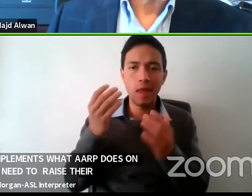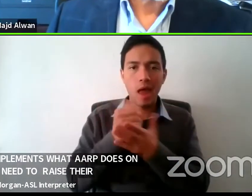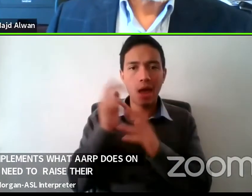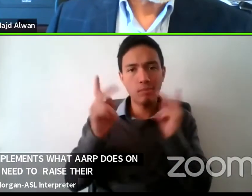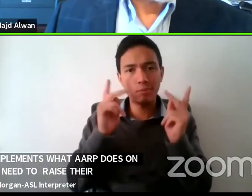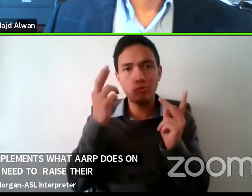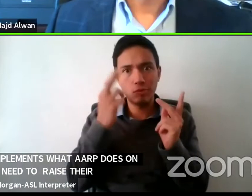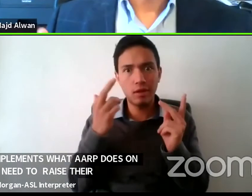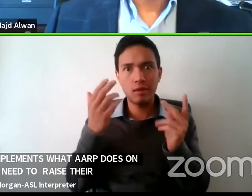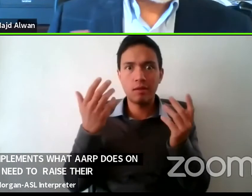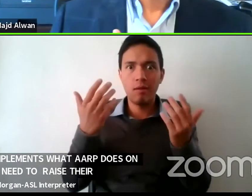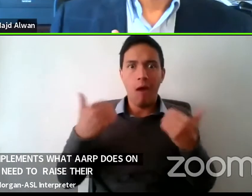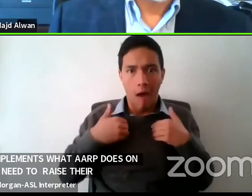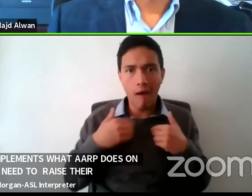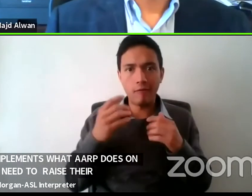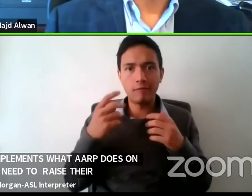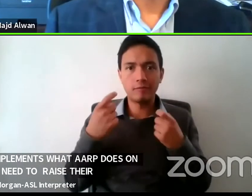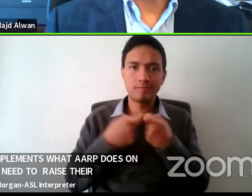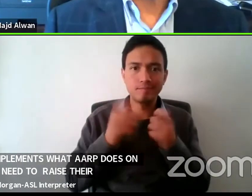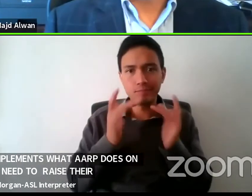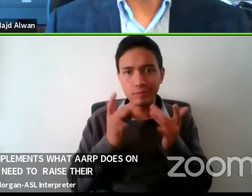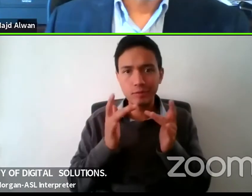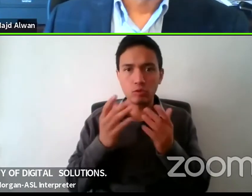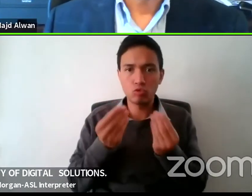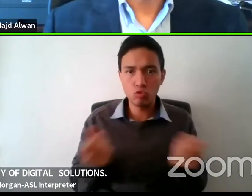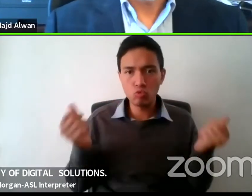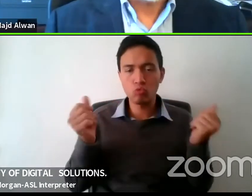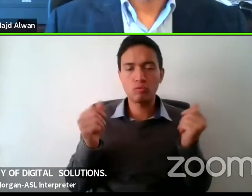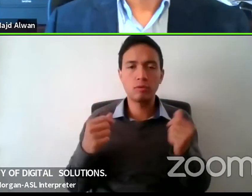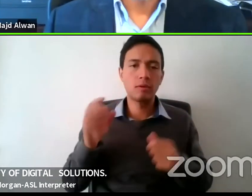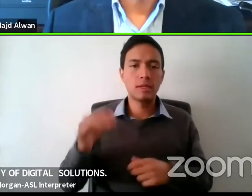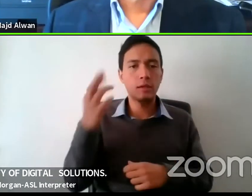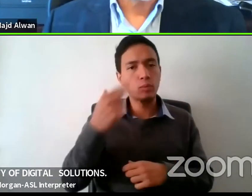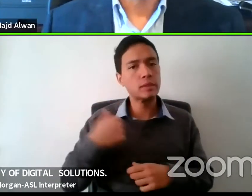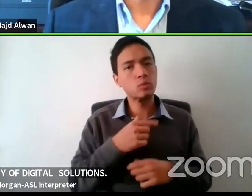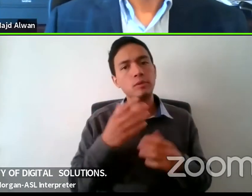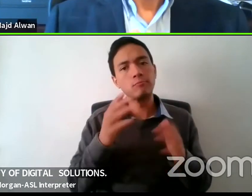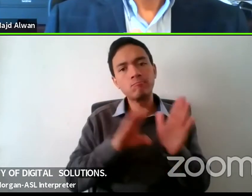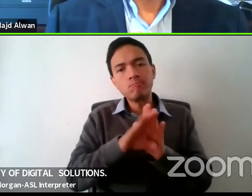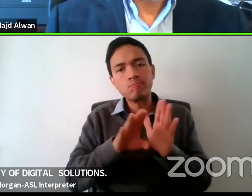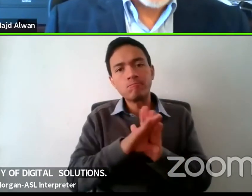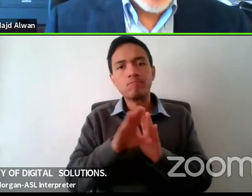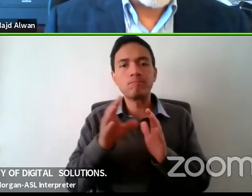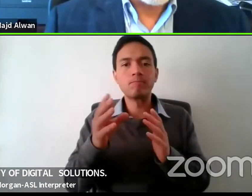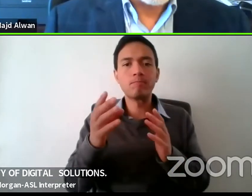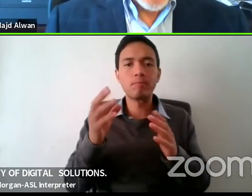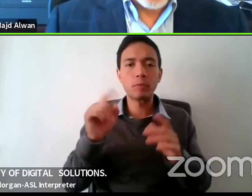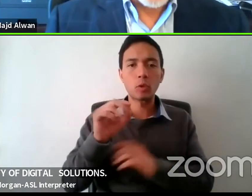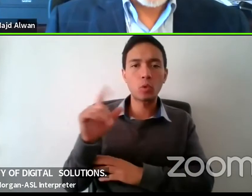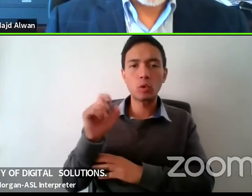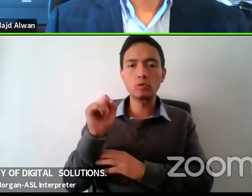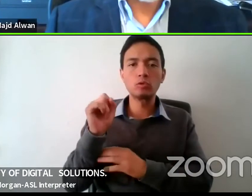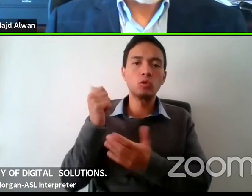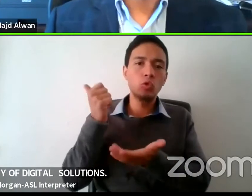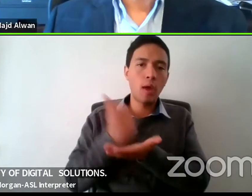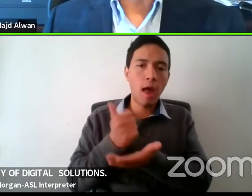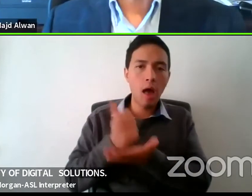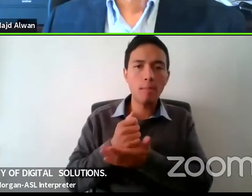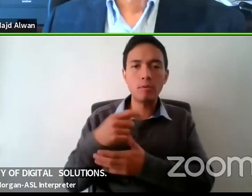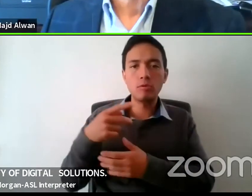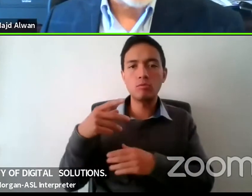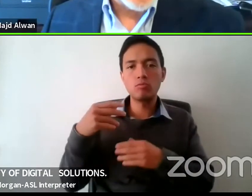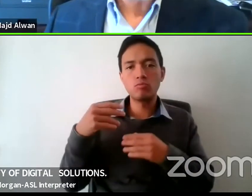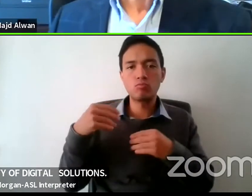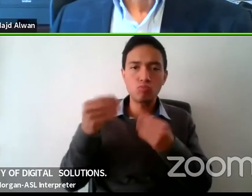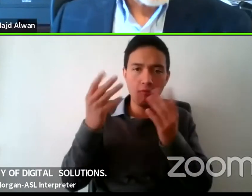digital solutions. And this is exactly why we are developing tools to help providers better understand, plan for,